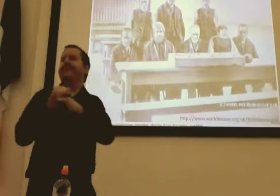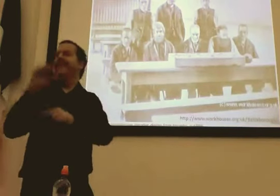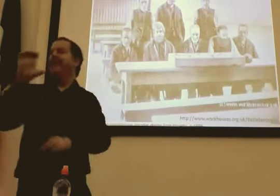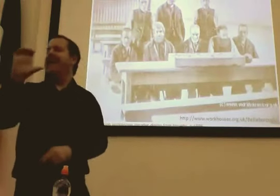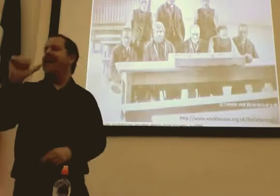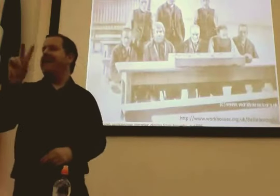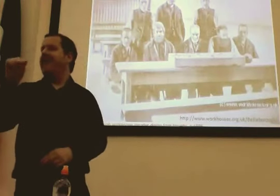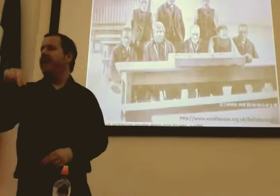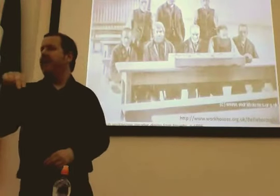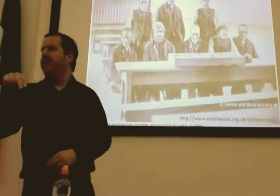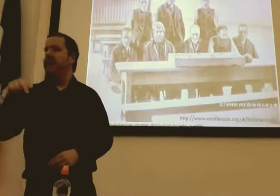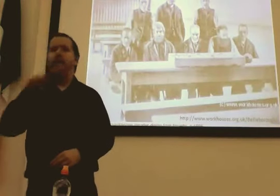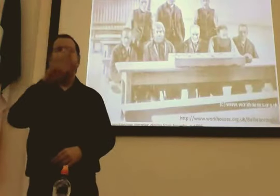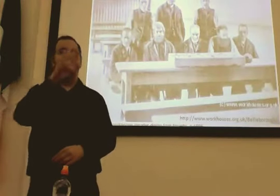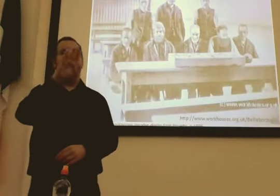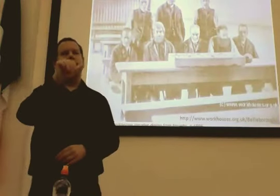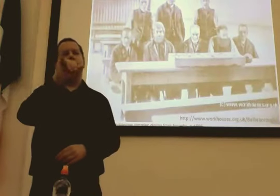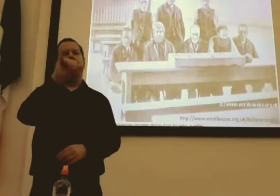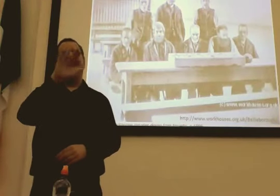You can't see it, it's Cavan and Baber.